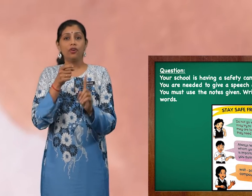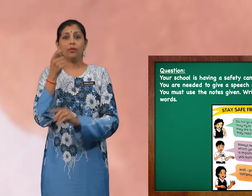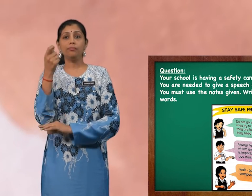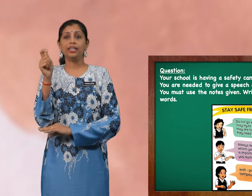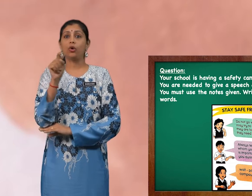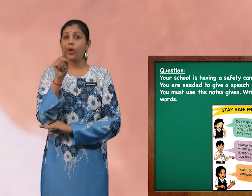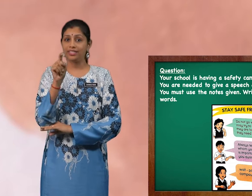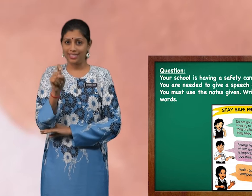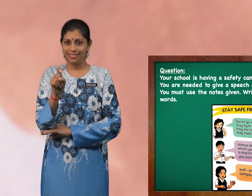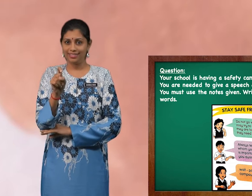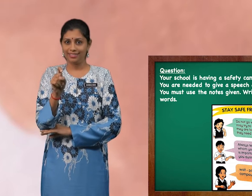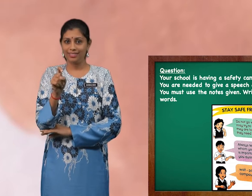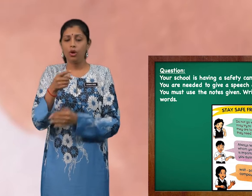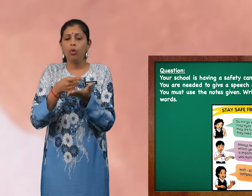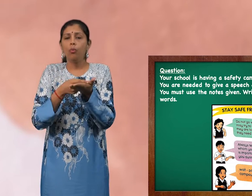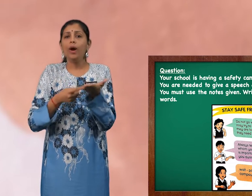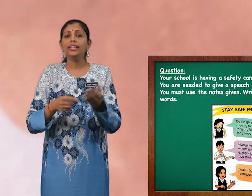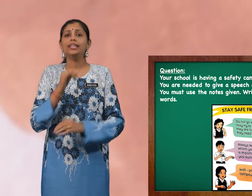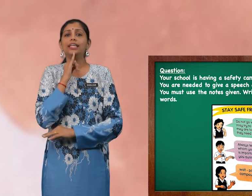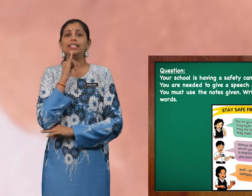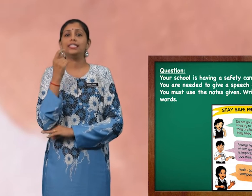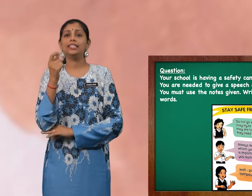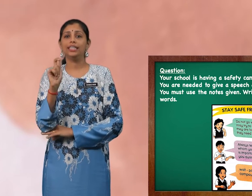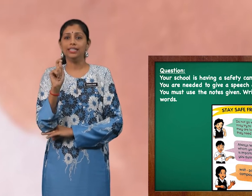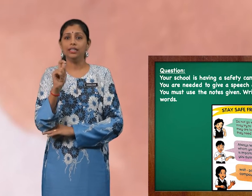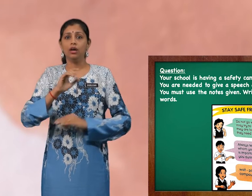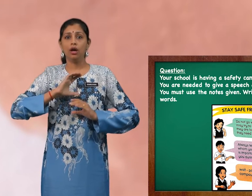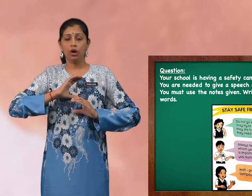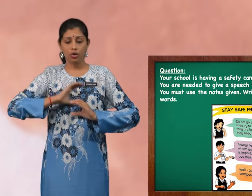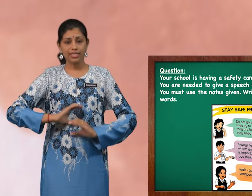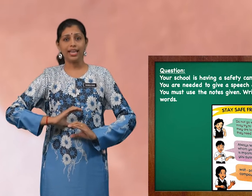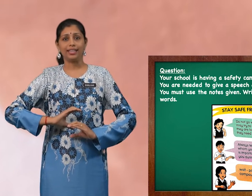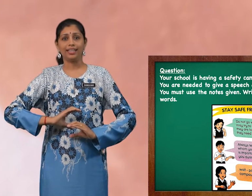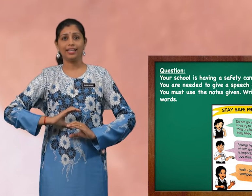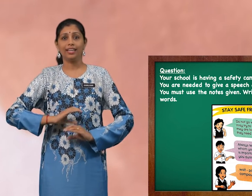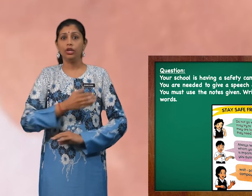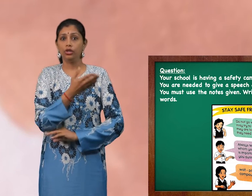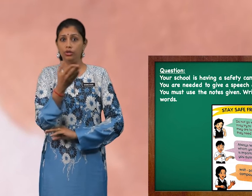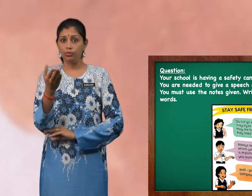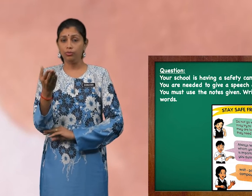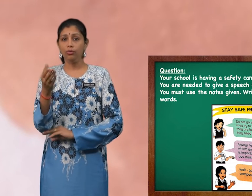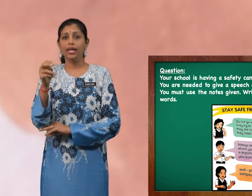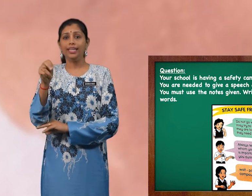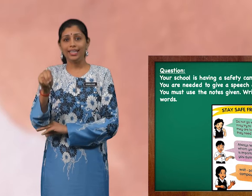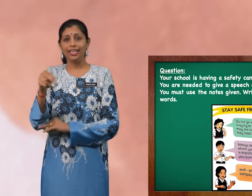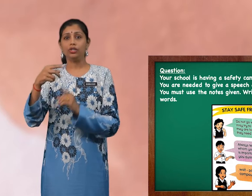From the question, what is the content you need